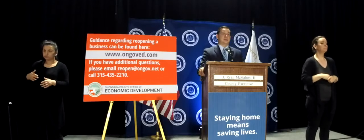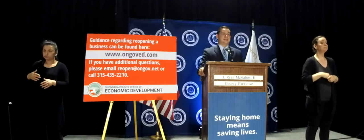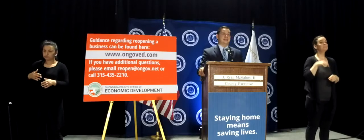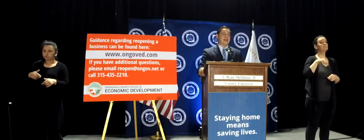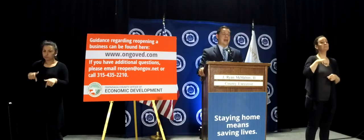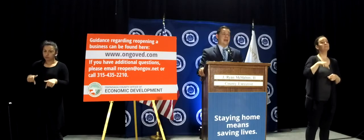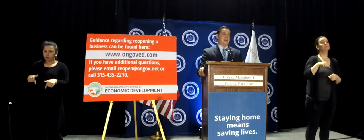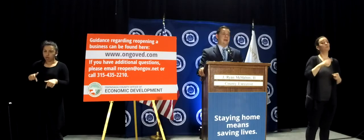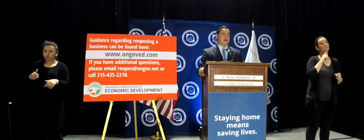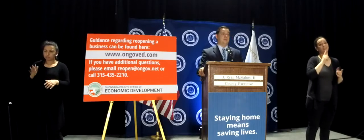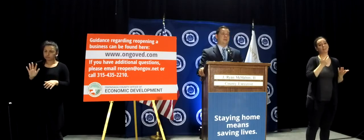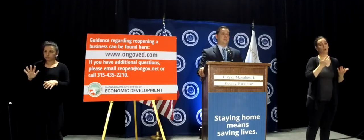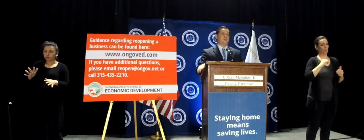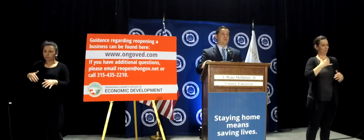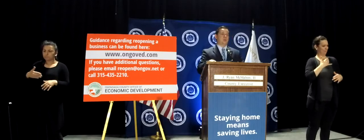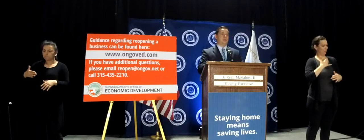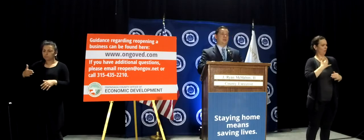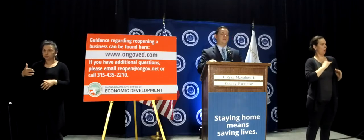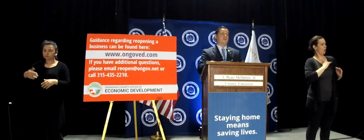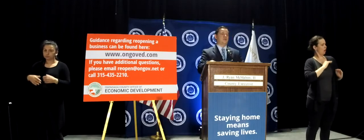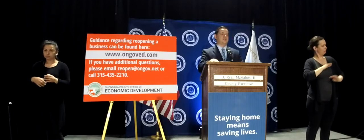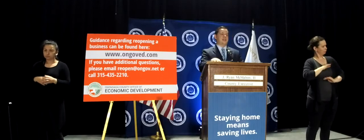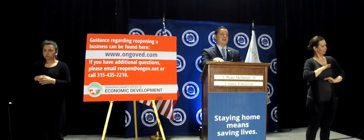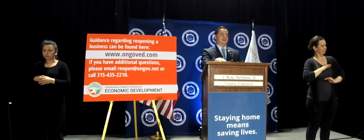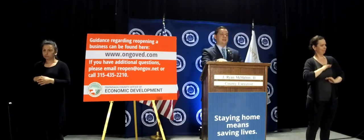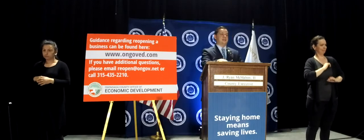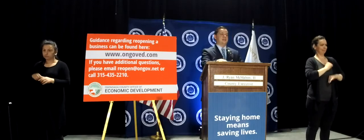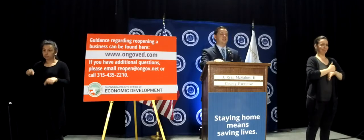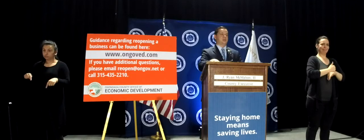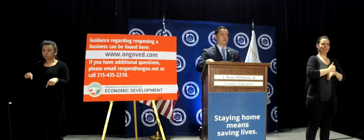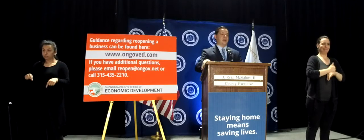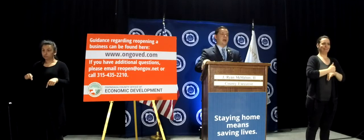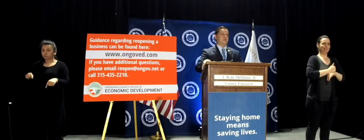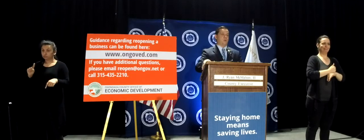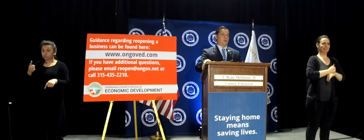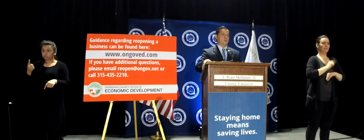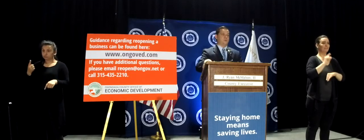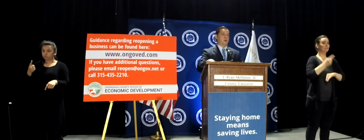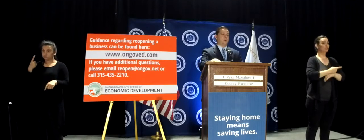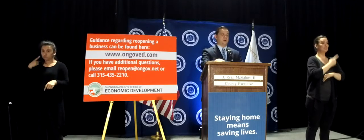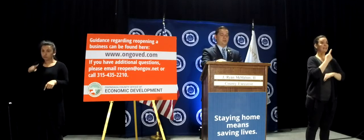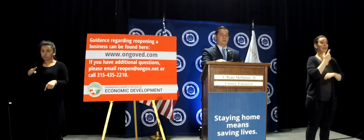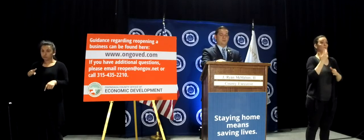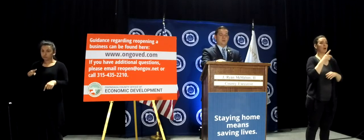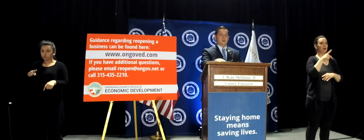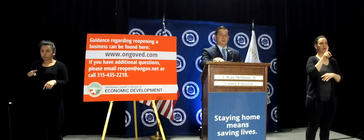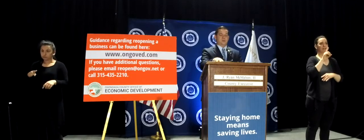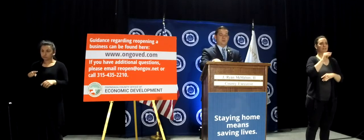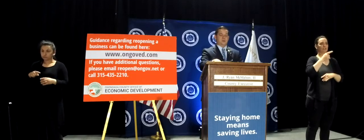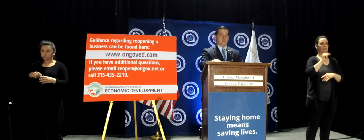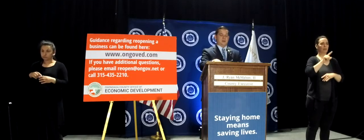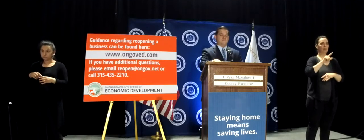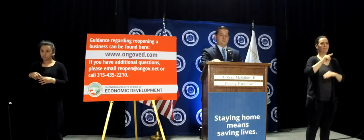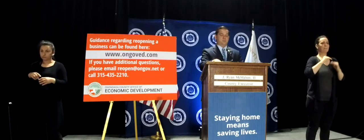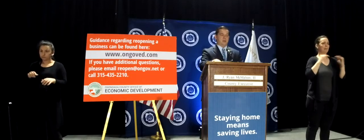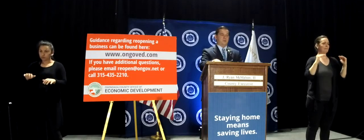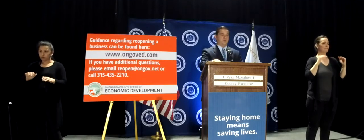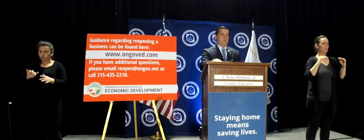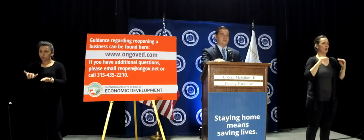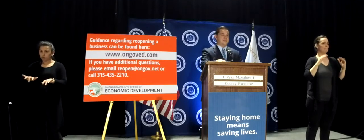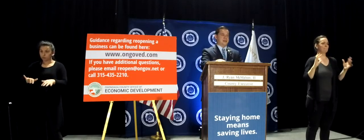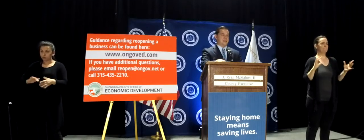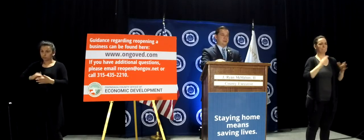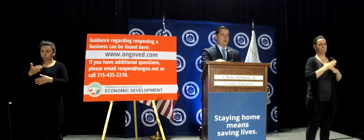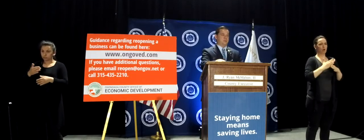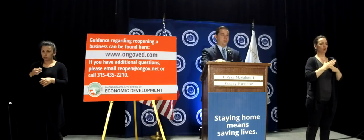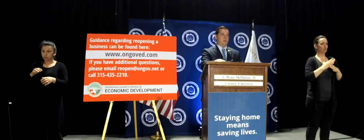actually today, I believe, is really the first day that this digital platform, this partnership with this platform